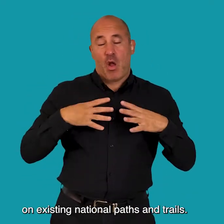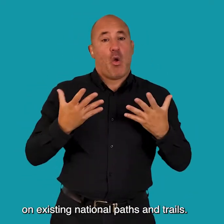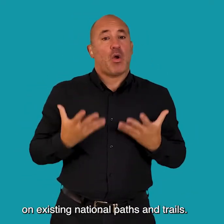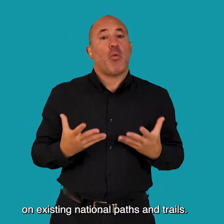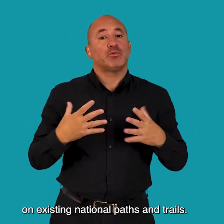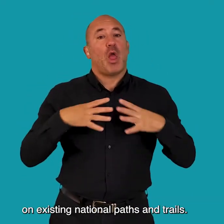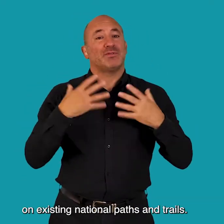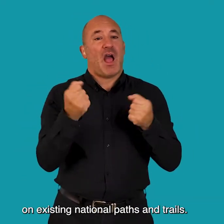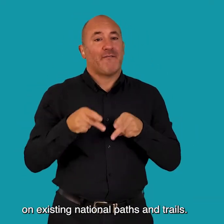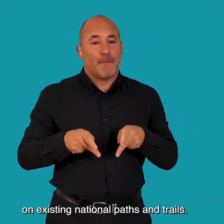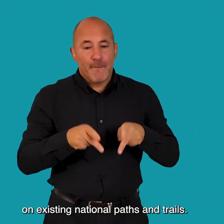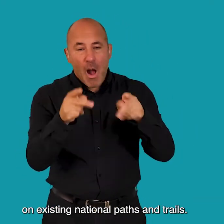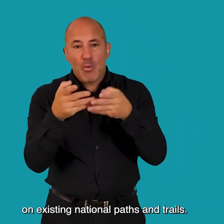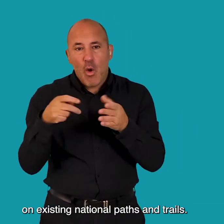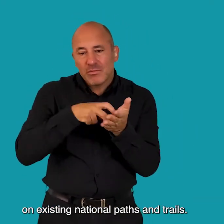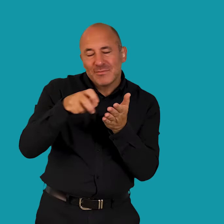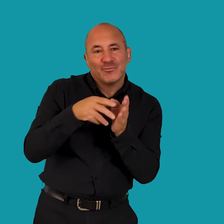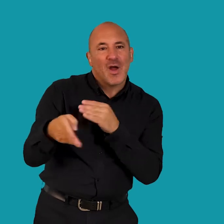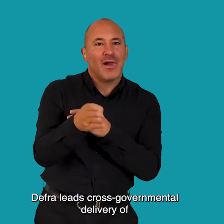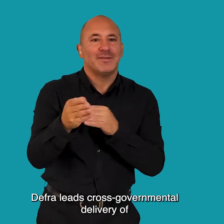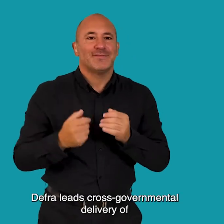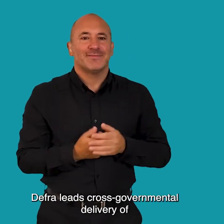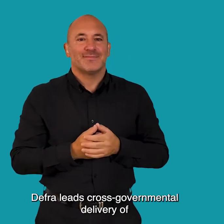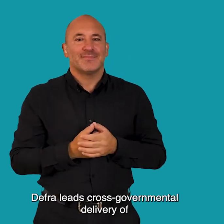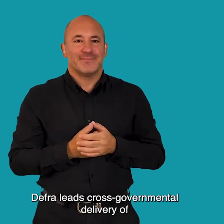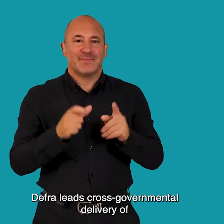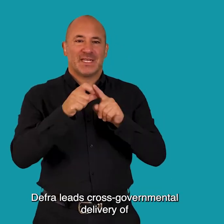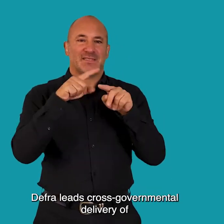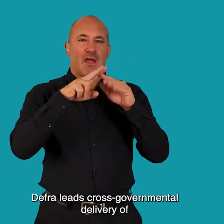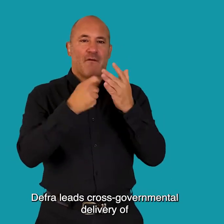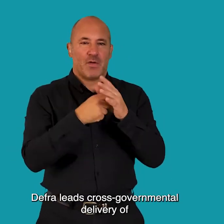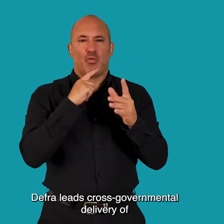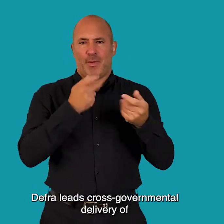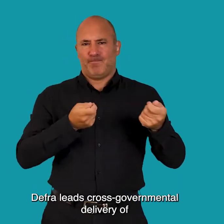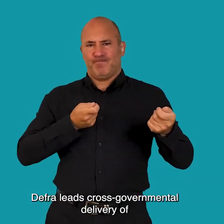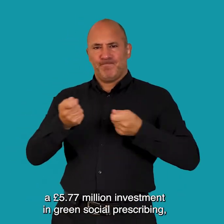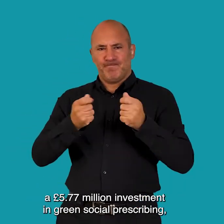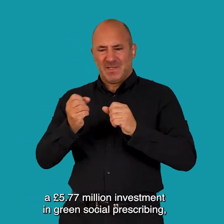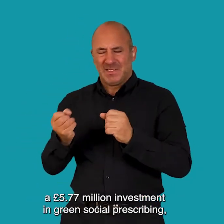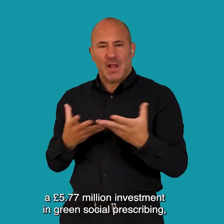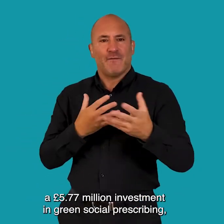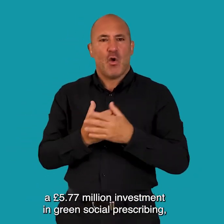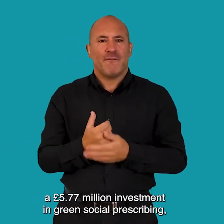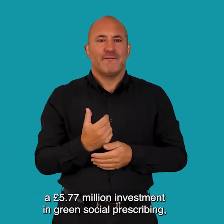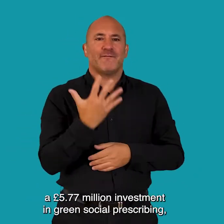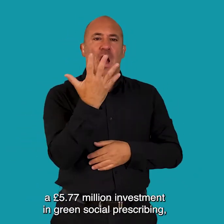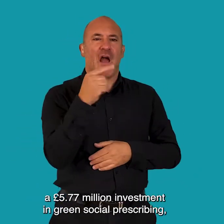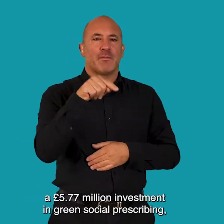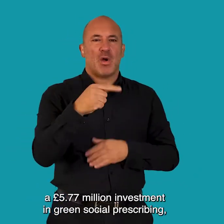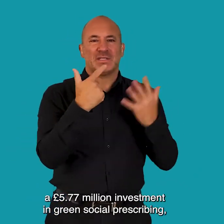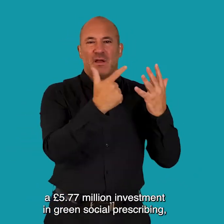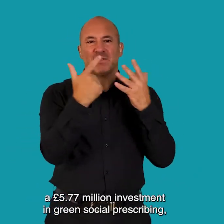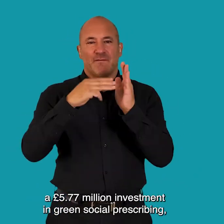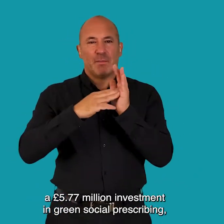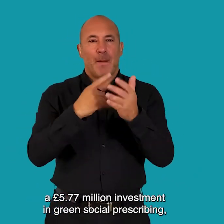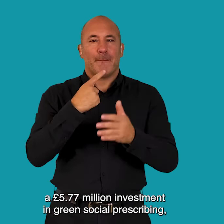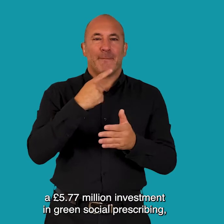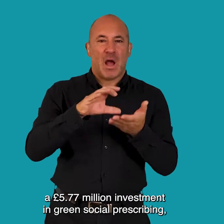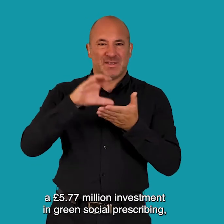national paths and trails. DEFRA leads cross-government delivery of a £5.77 million investment